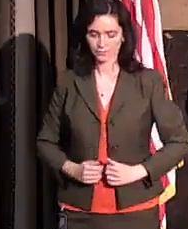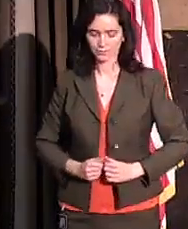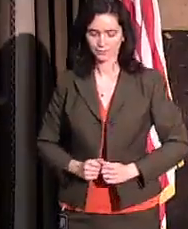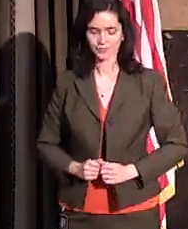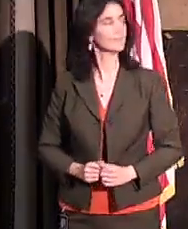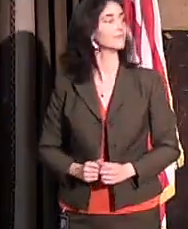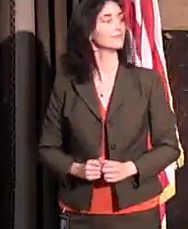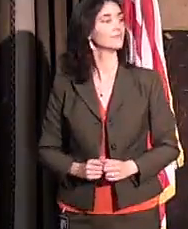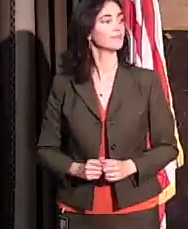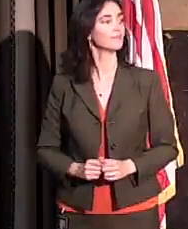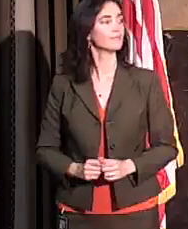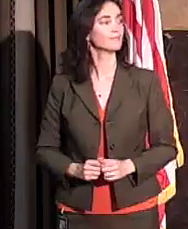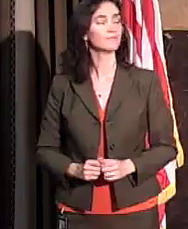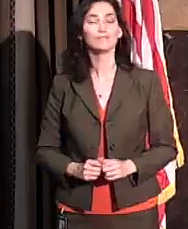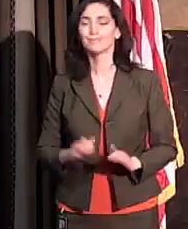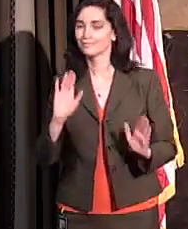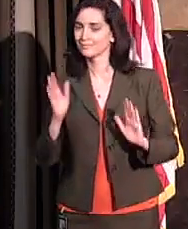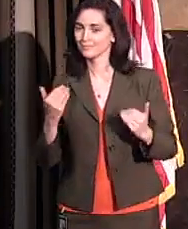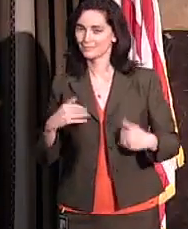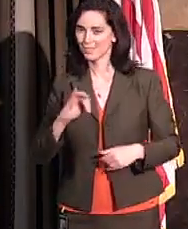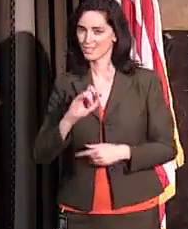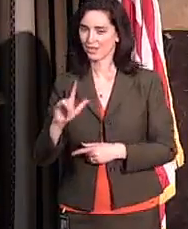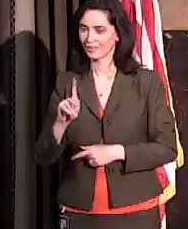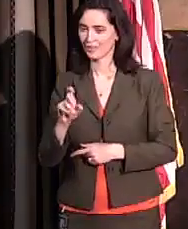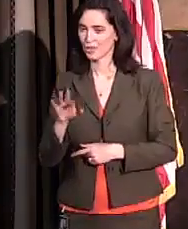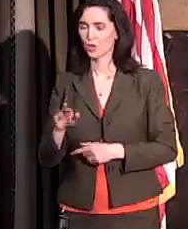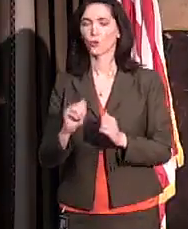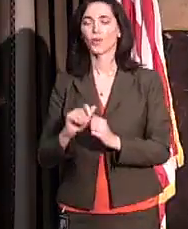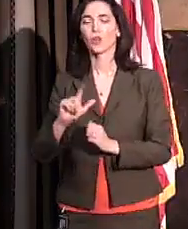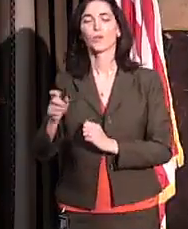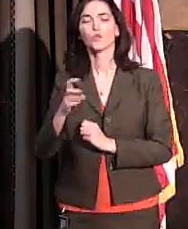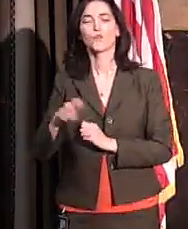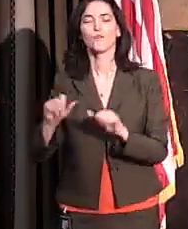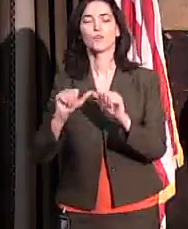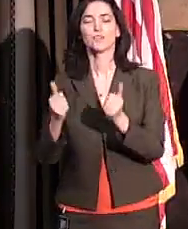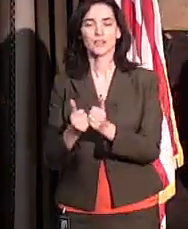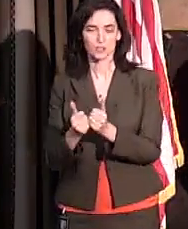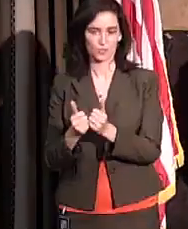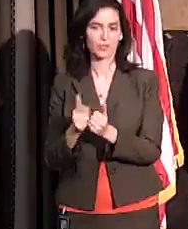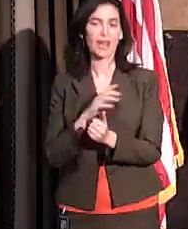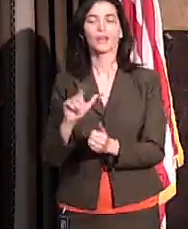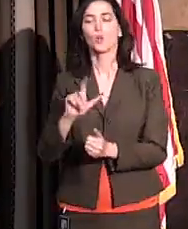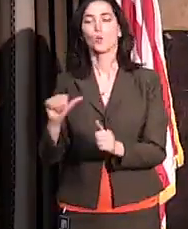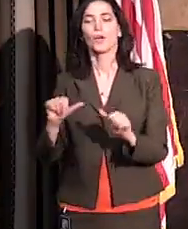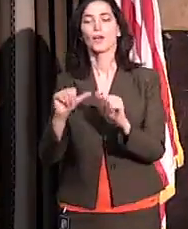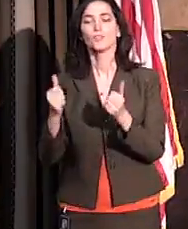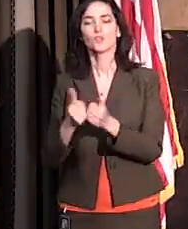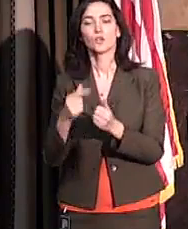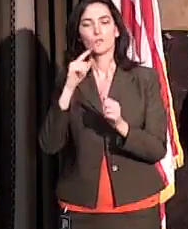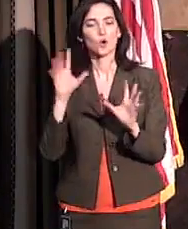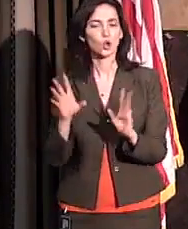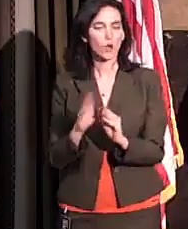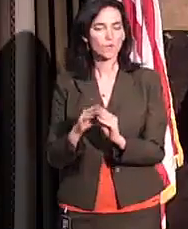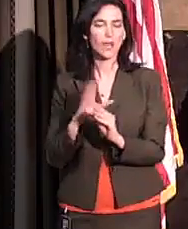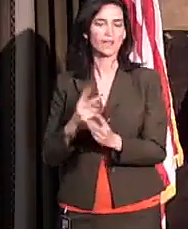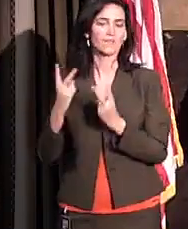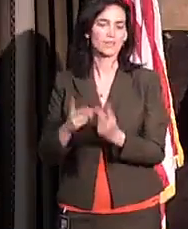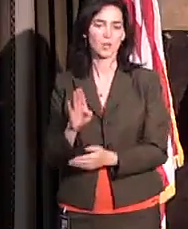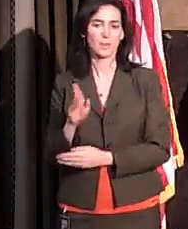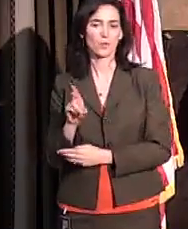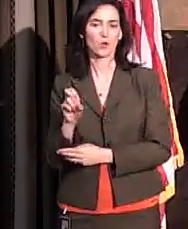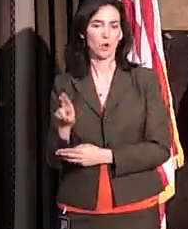Hello, everybody. I'm Jill Kidder. I'm with the Louisiana Travel Association, Louisiana Association of Convention and Visitors Bureaus, and I will also want to